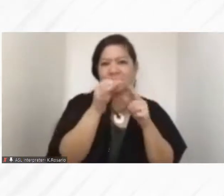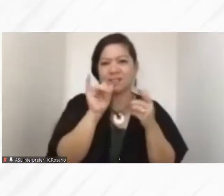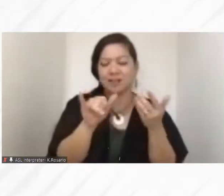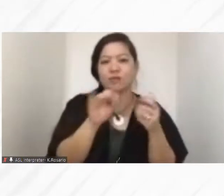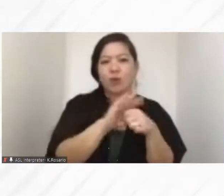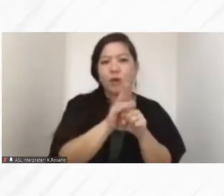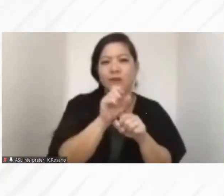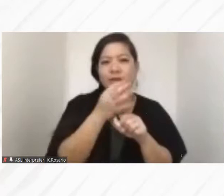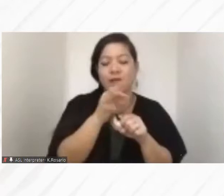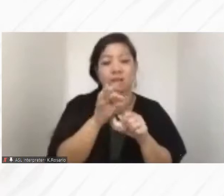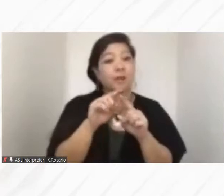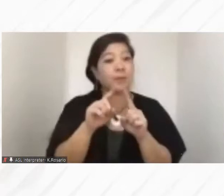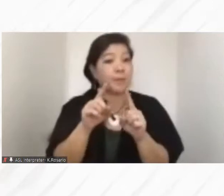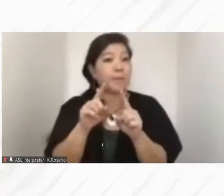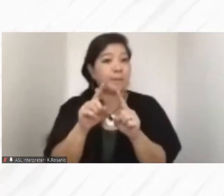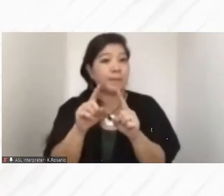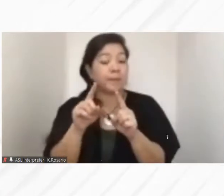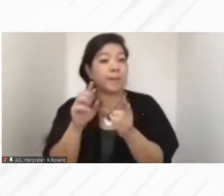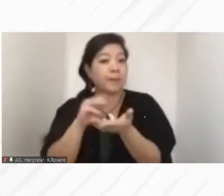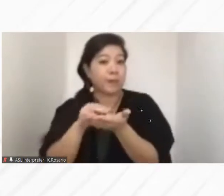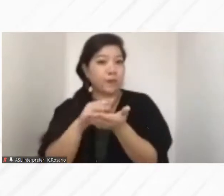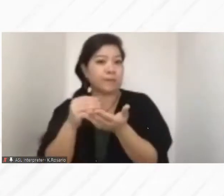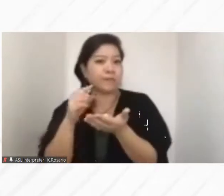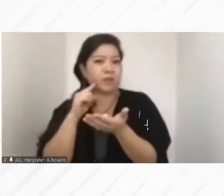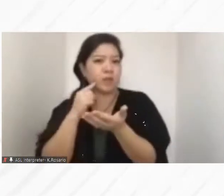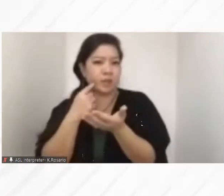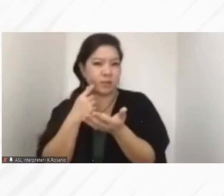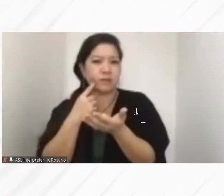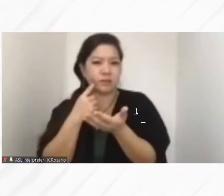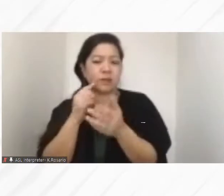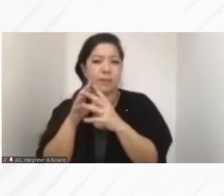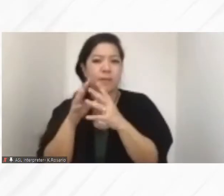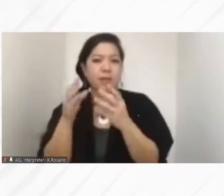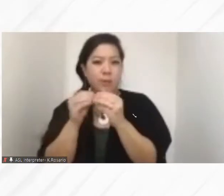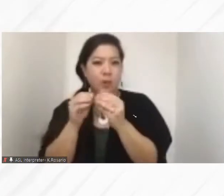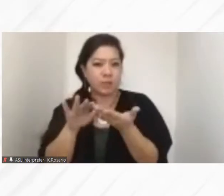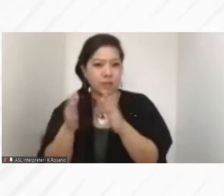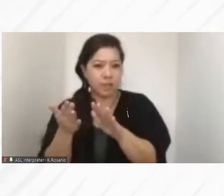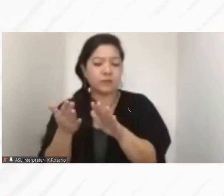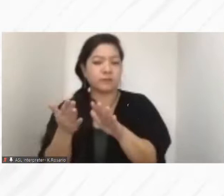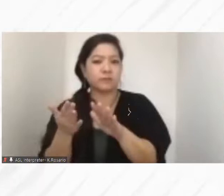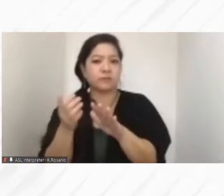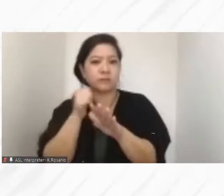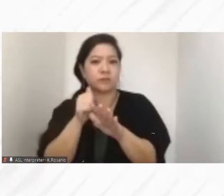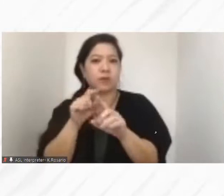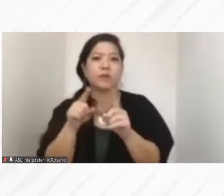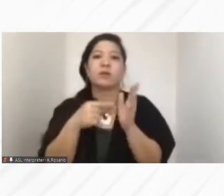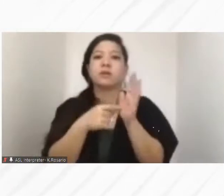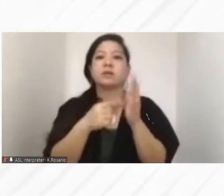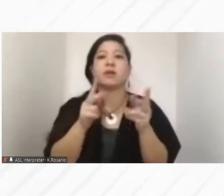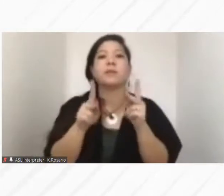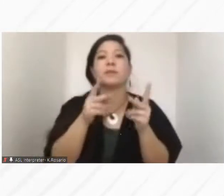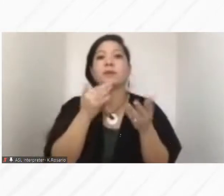medical determinants are associated with more severe COVID complications and many more deaths. As an example, people of